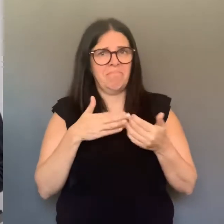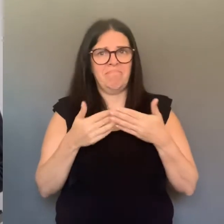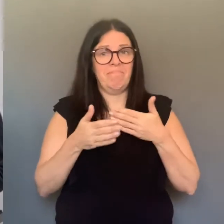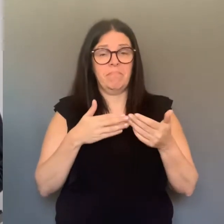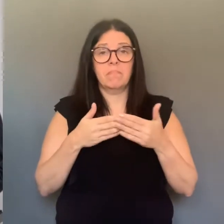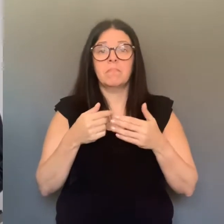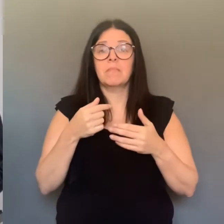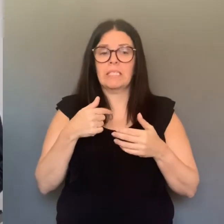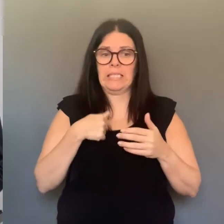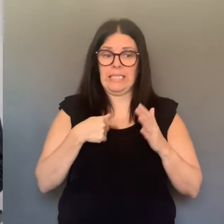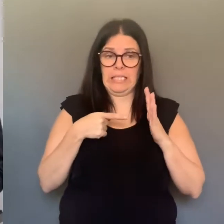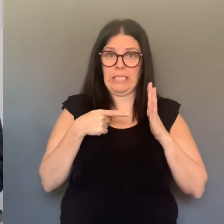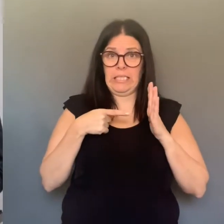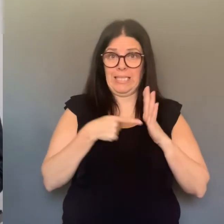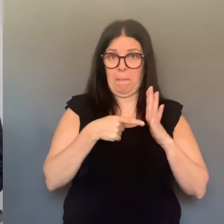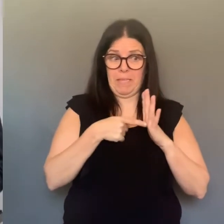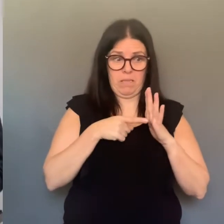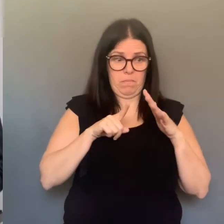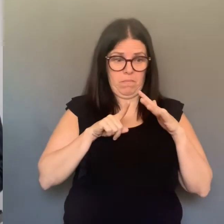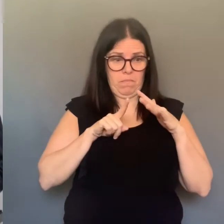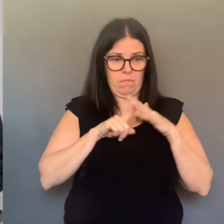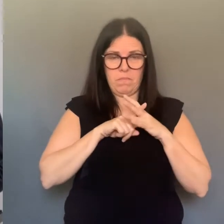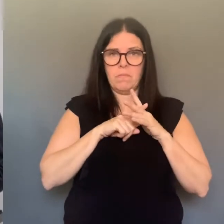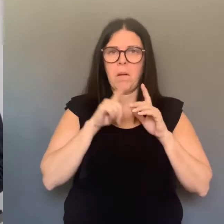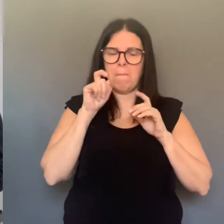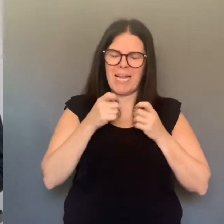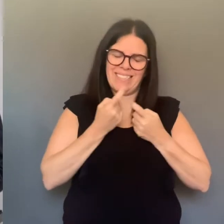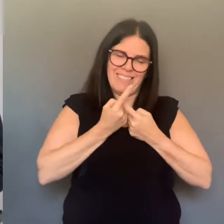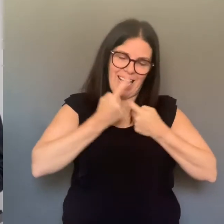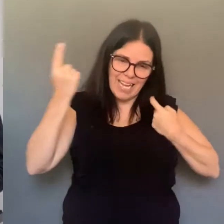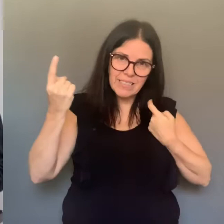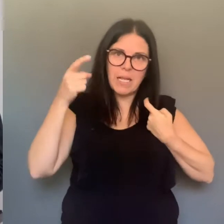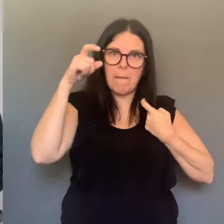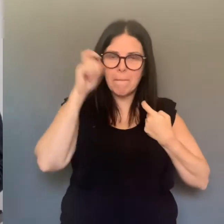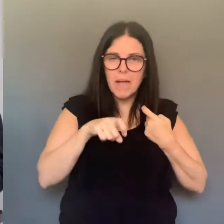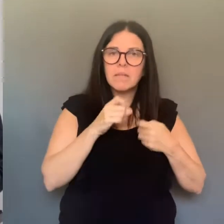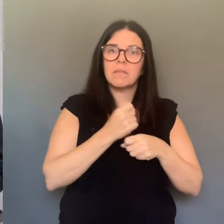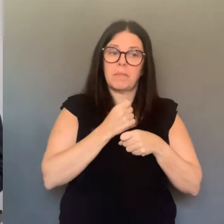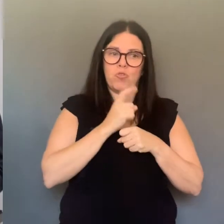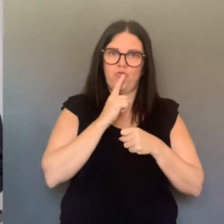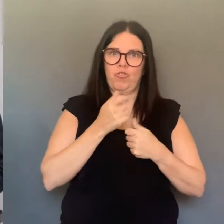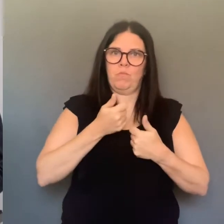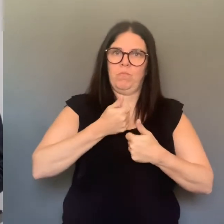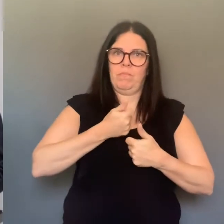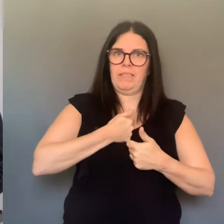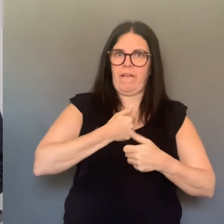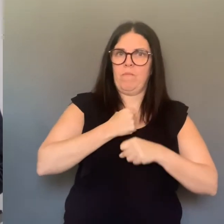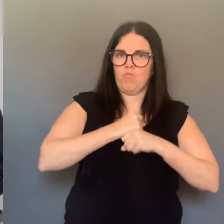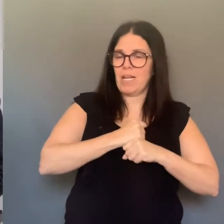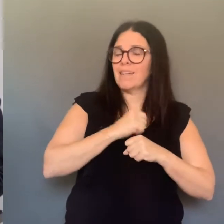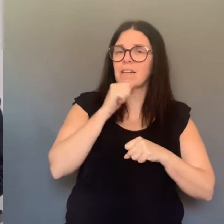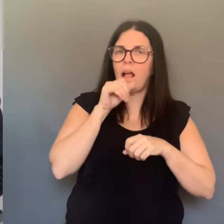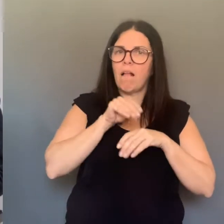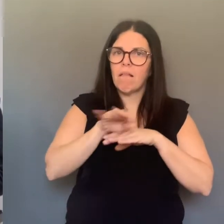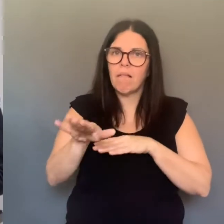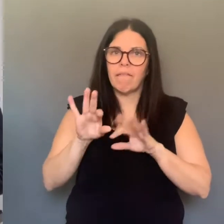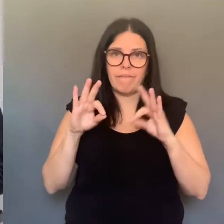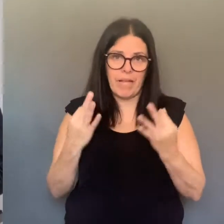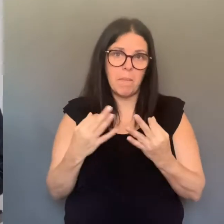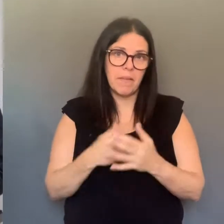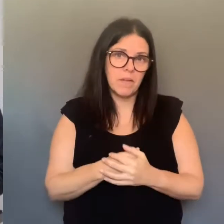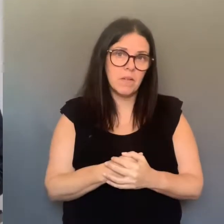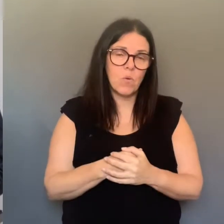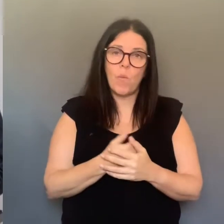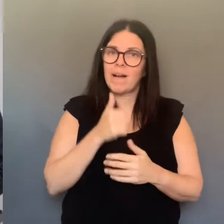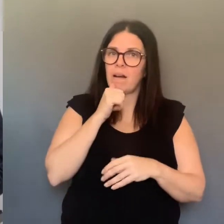I get a test and if I'm told that I'm positive. What matters is what actions you are taking. The moment you have symptoms,